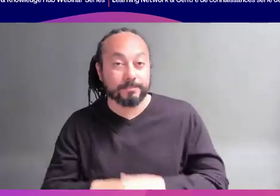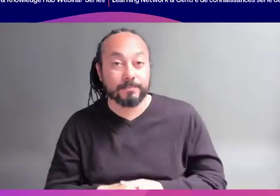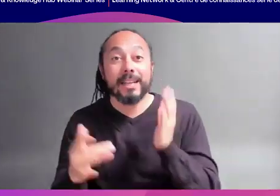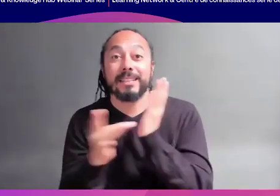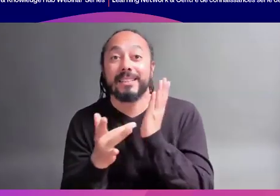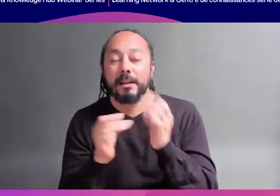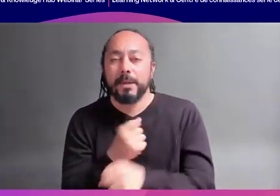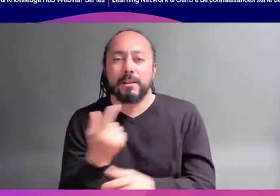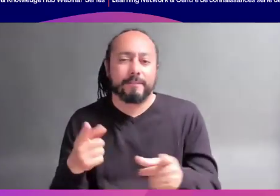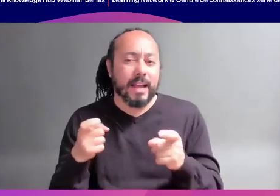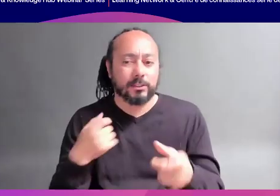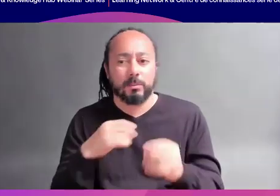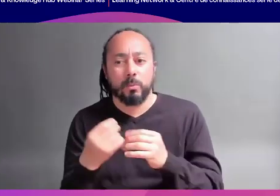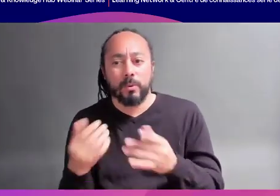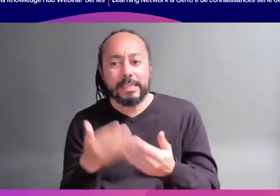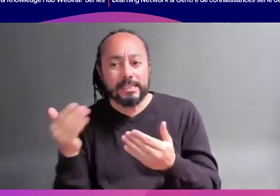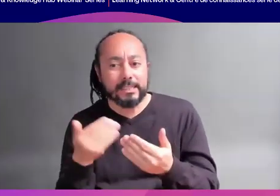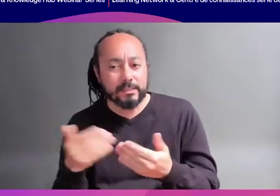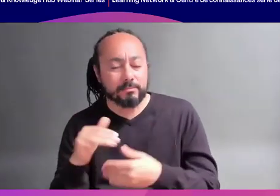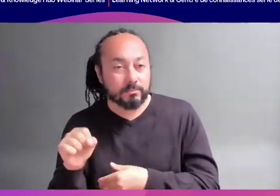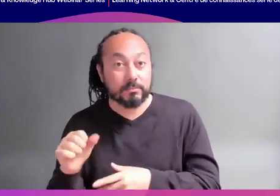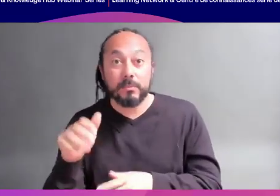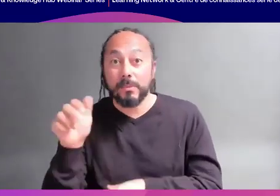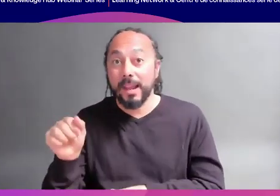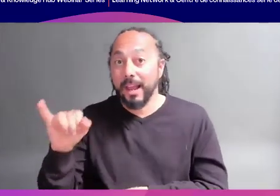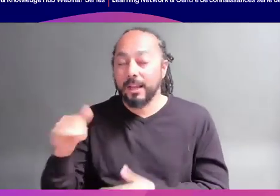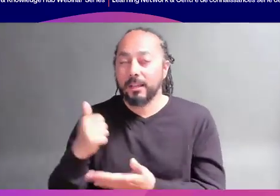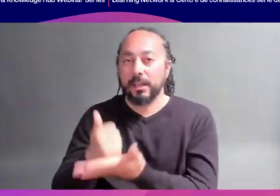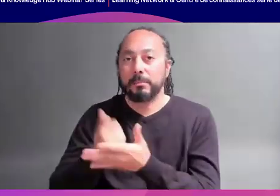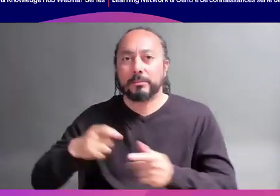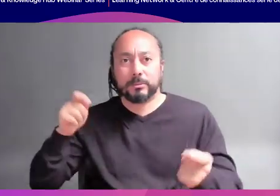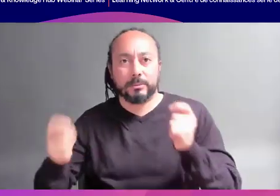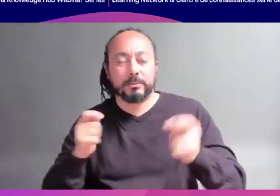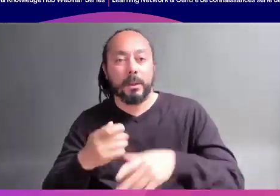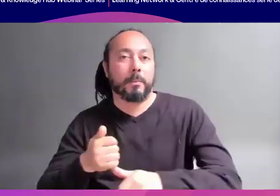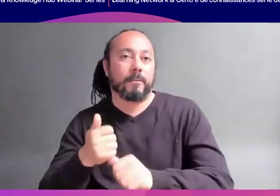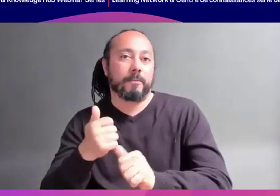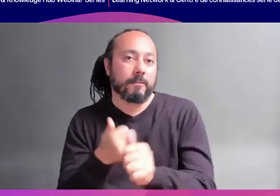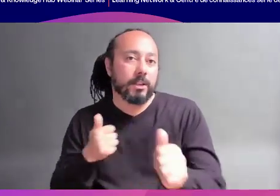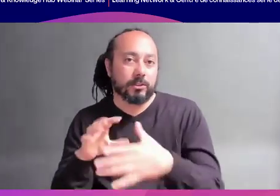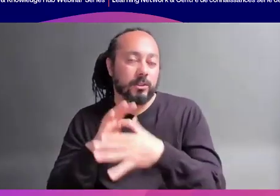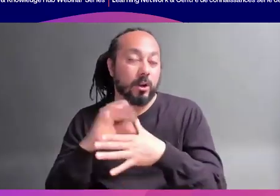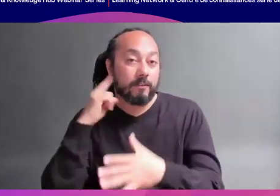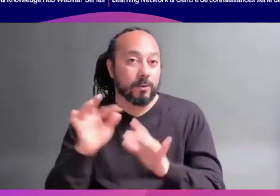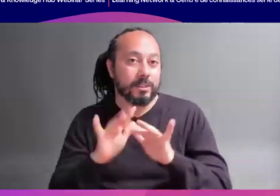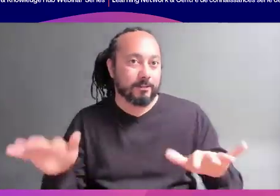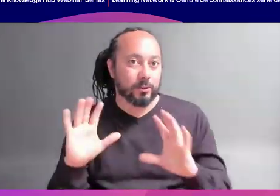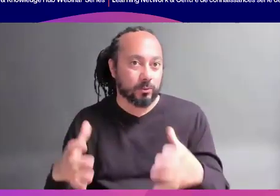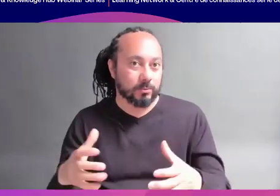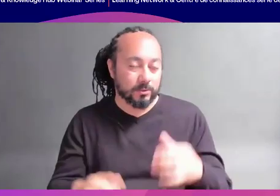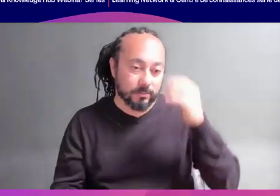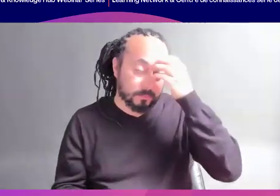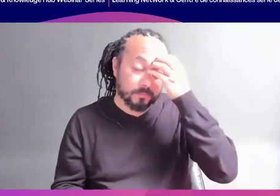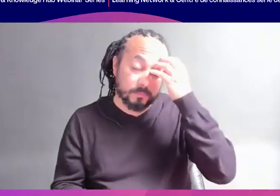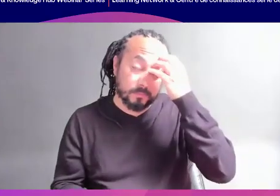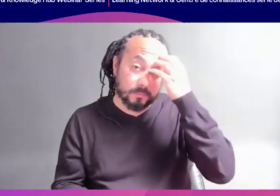to reach people, but also AI can really help us tailor prevention content for diverse groups. And VR can help break down a